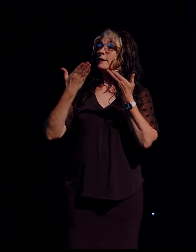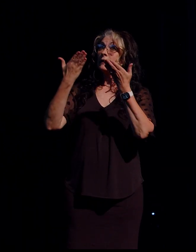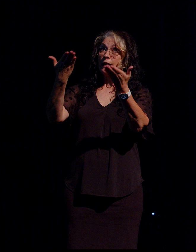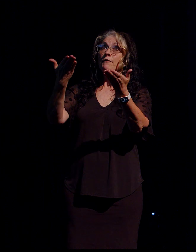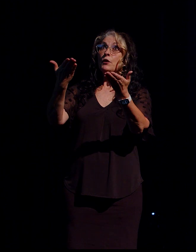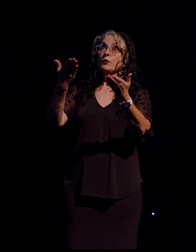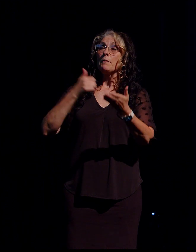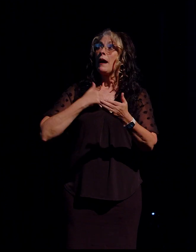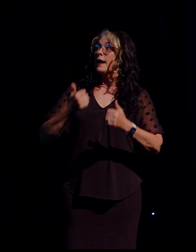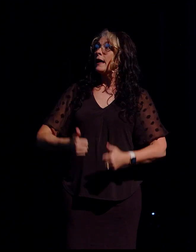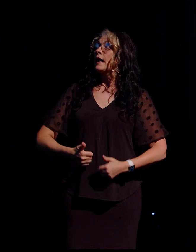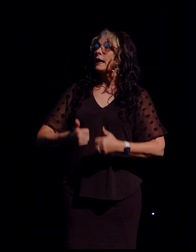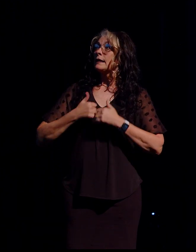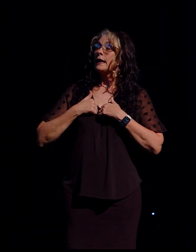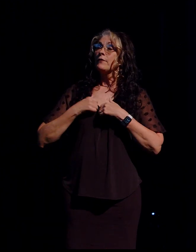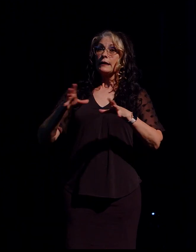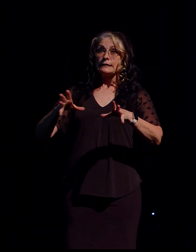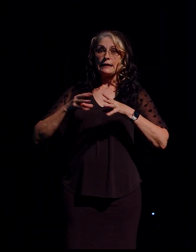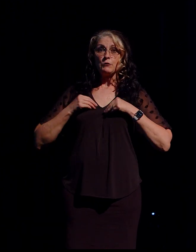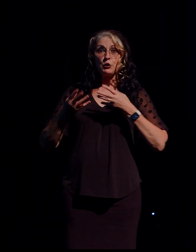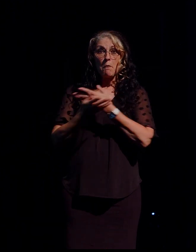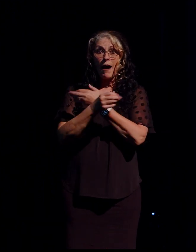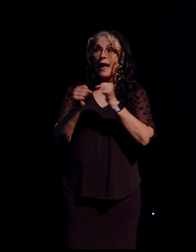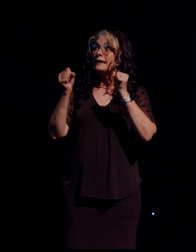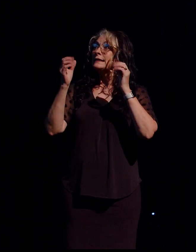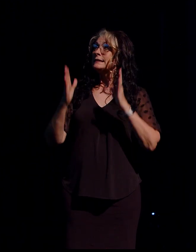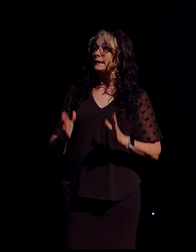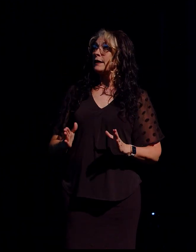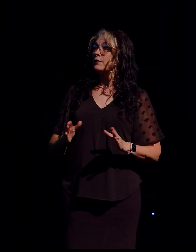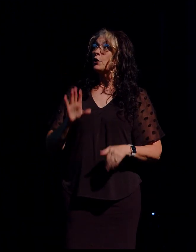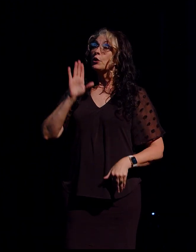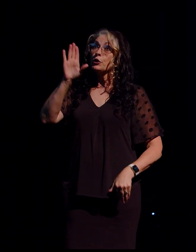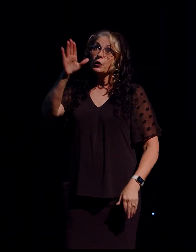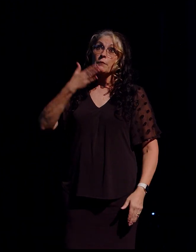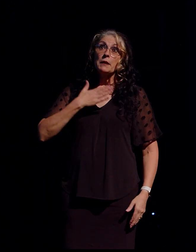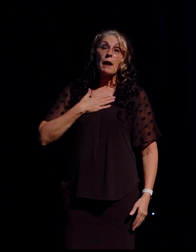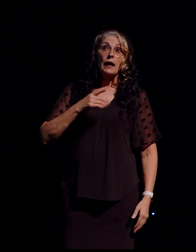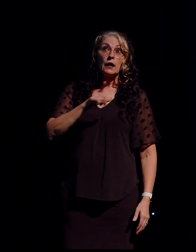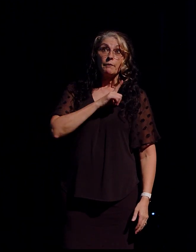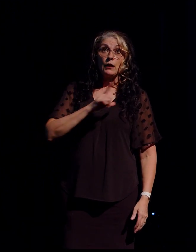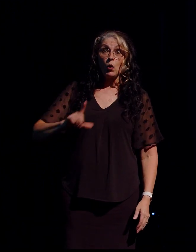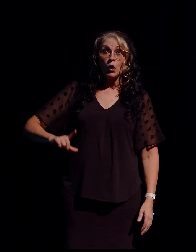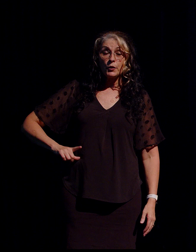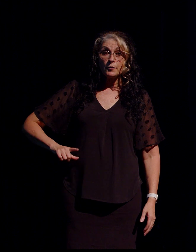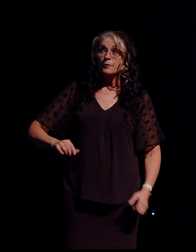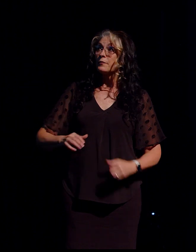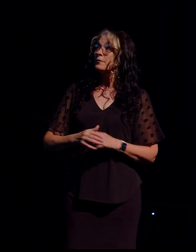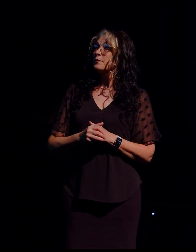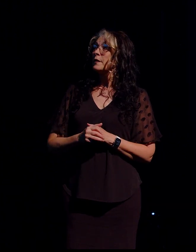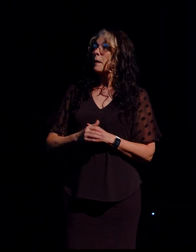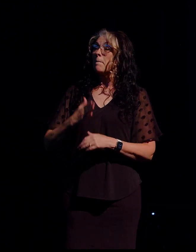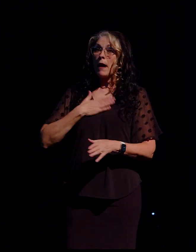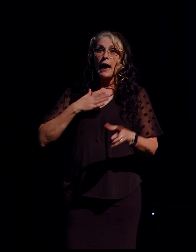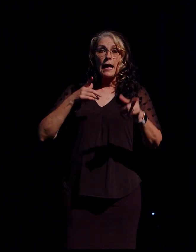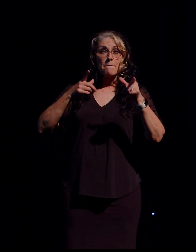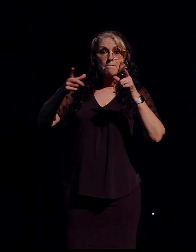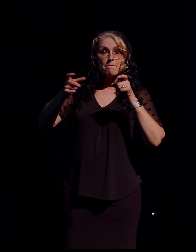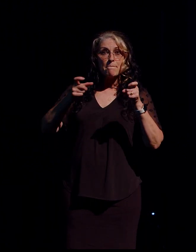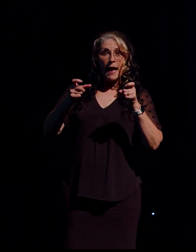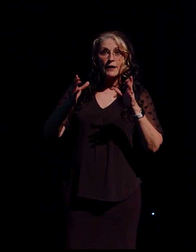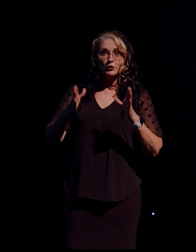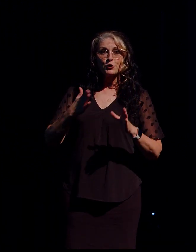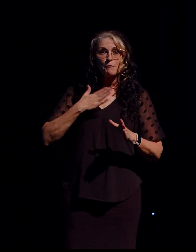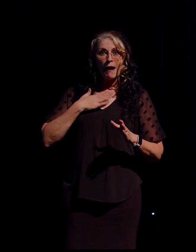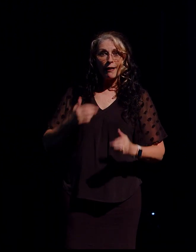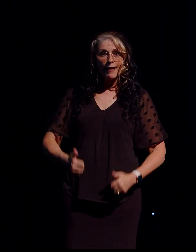you my life. I accept you as my Savior, and you're going to be my Lord. You're going to be my master, the